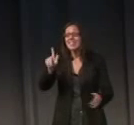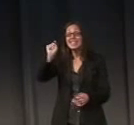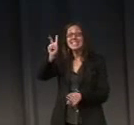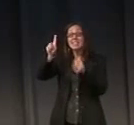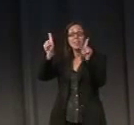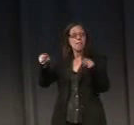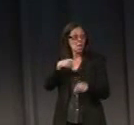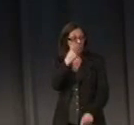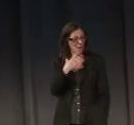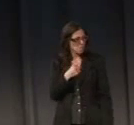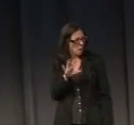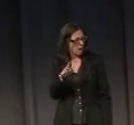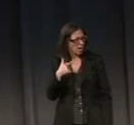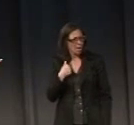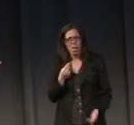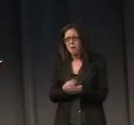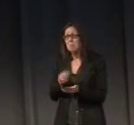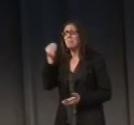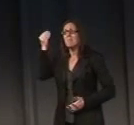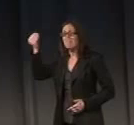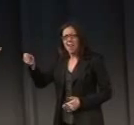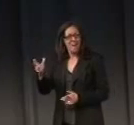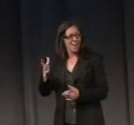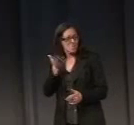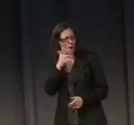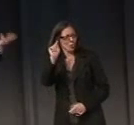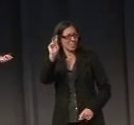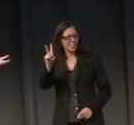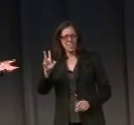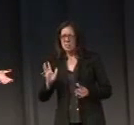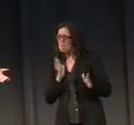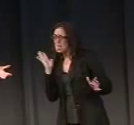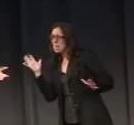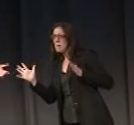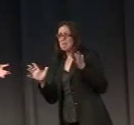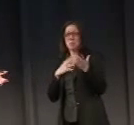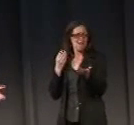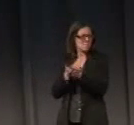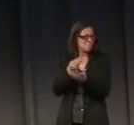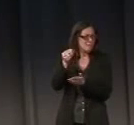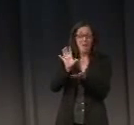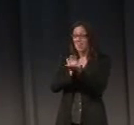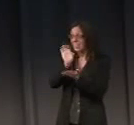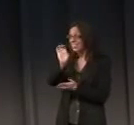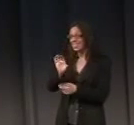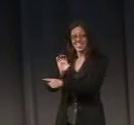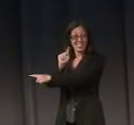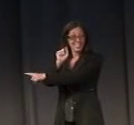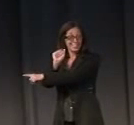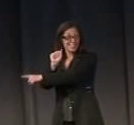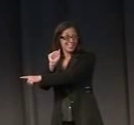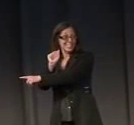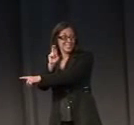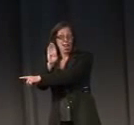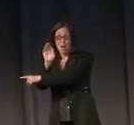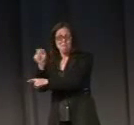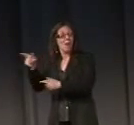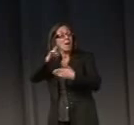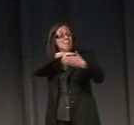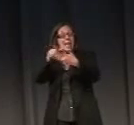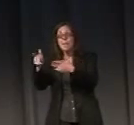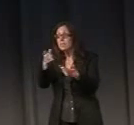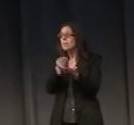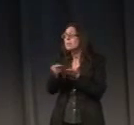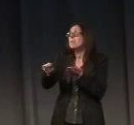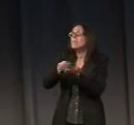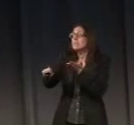Taube's paintings because they move us. There's nothing in them. It's like colored spray paint. I mean, really? Right? So it's doing something else. And